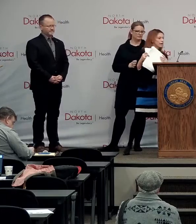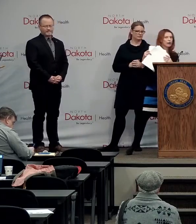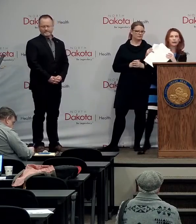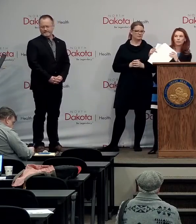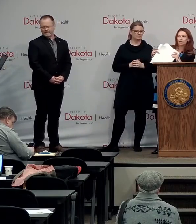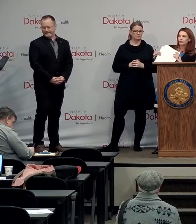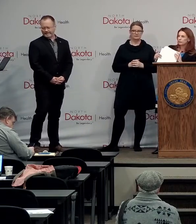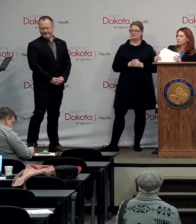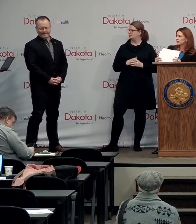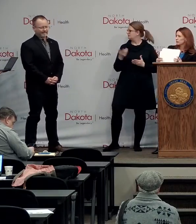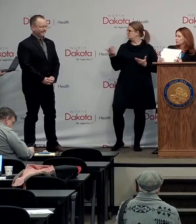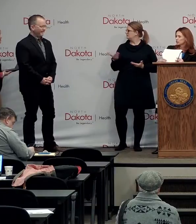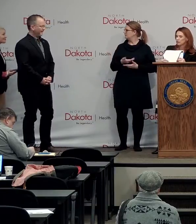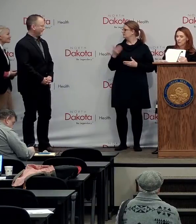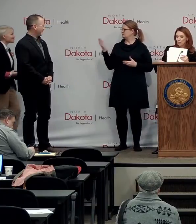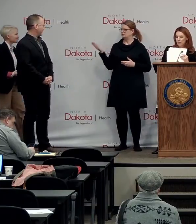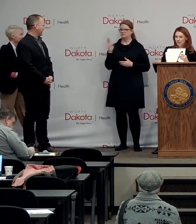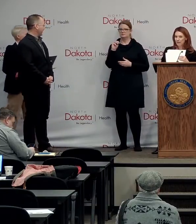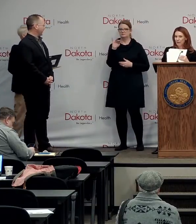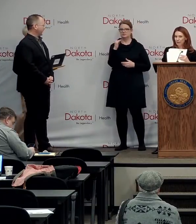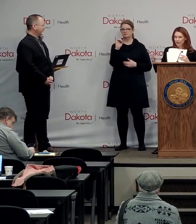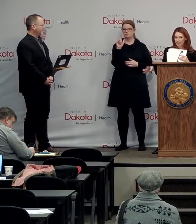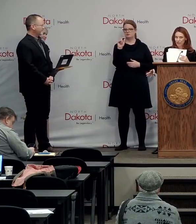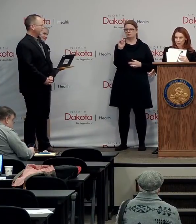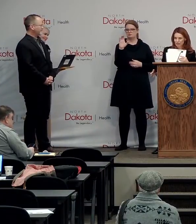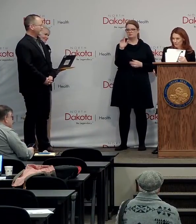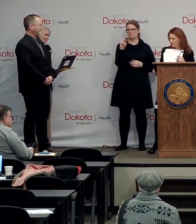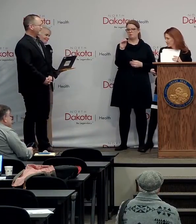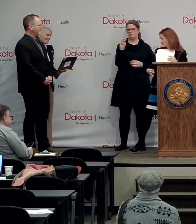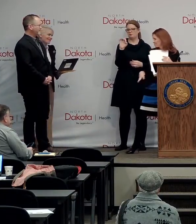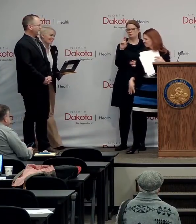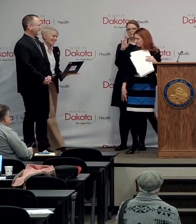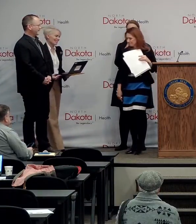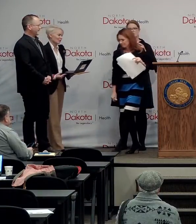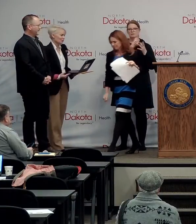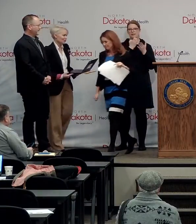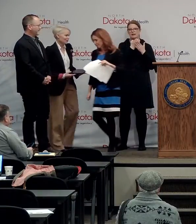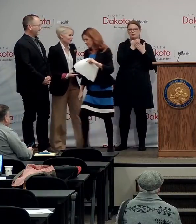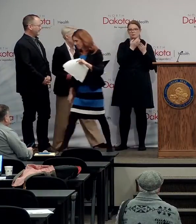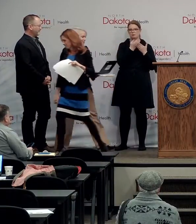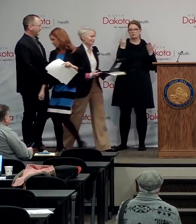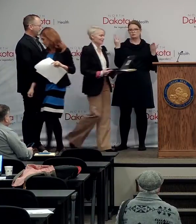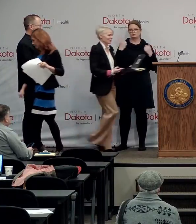With that, I am introducing Michelle Kommer about economic resources.